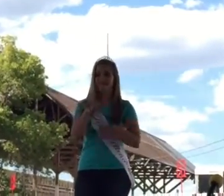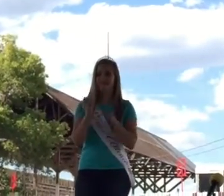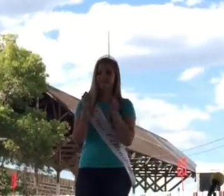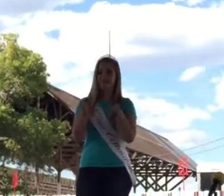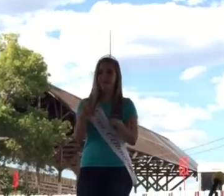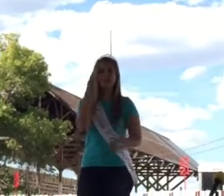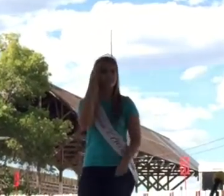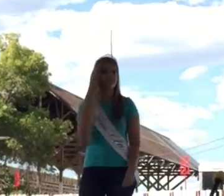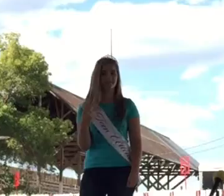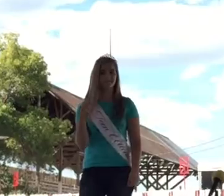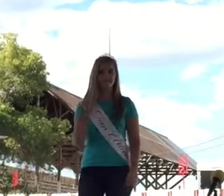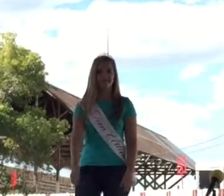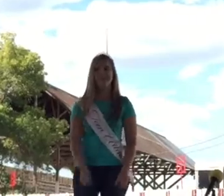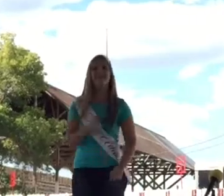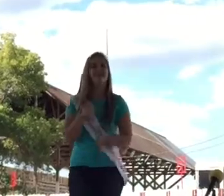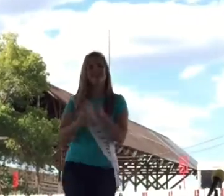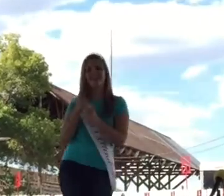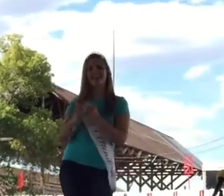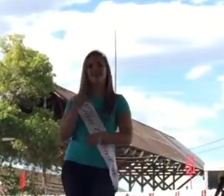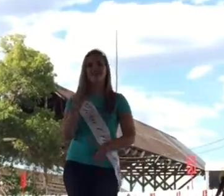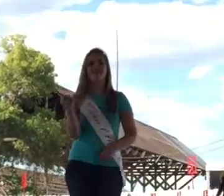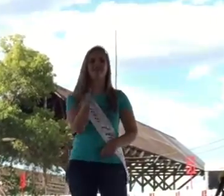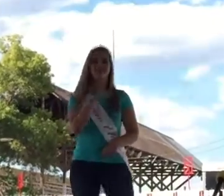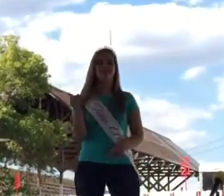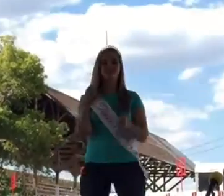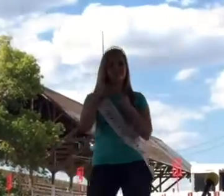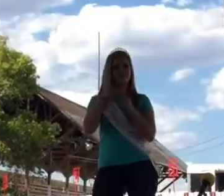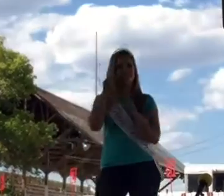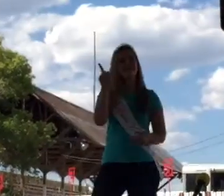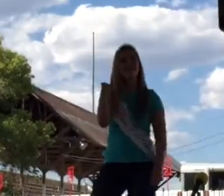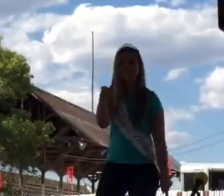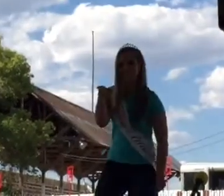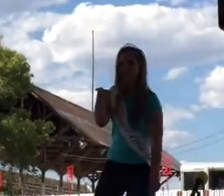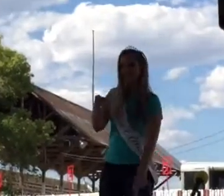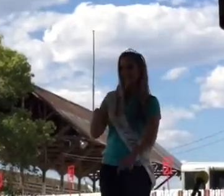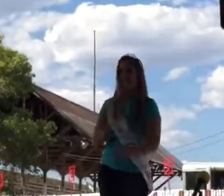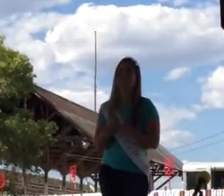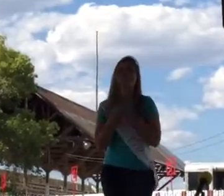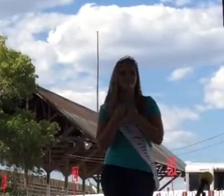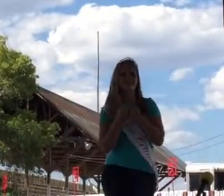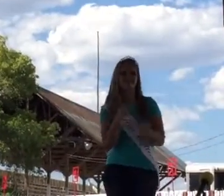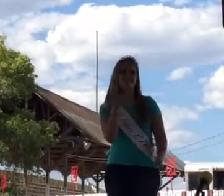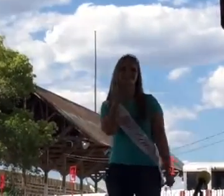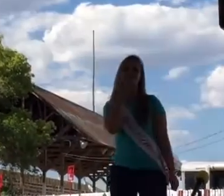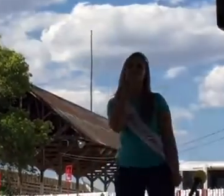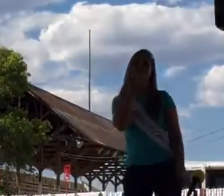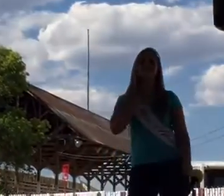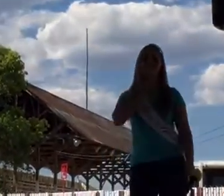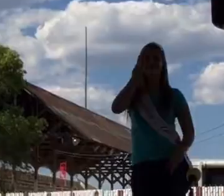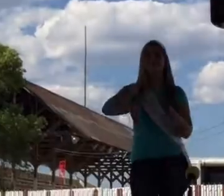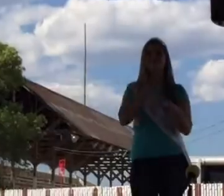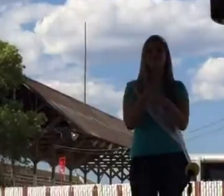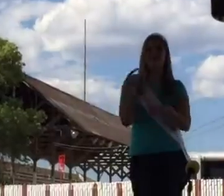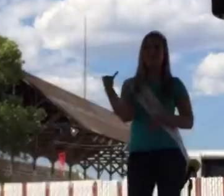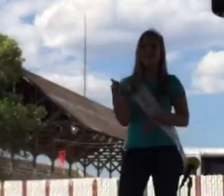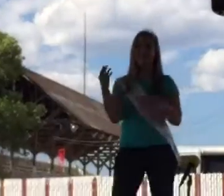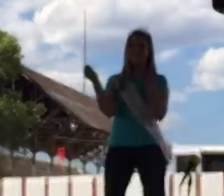the room can see it Everyone else but you Baby, you light up my heart like